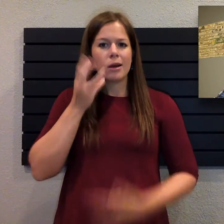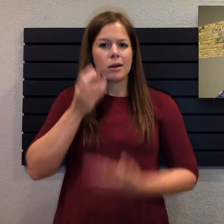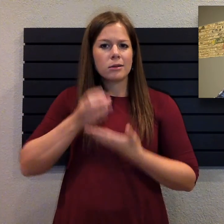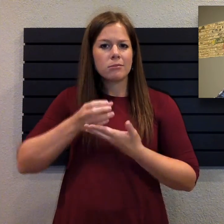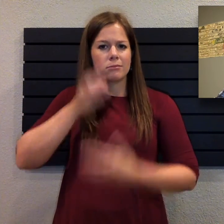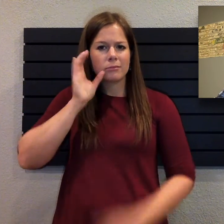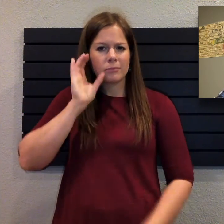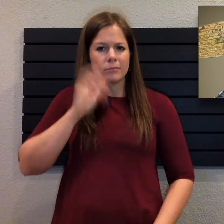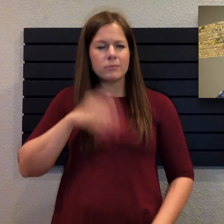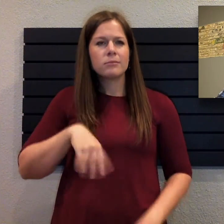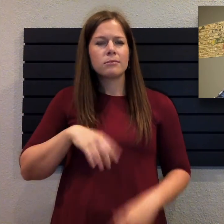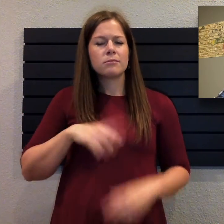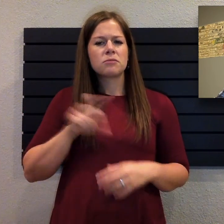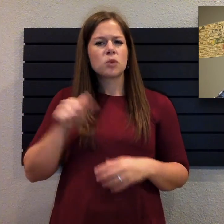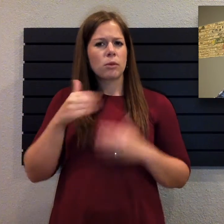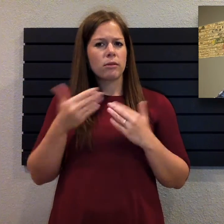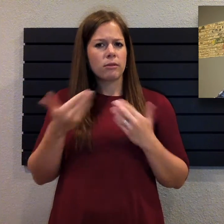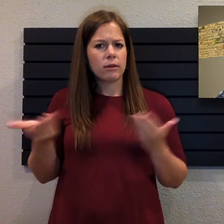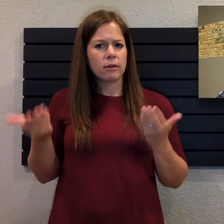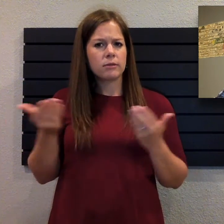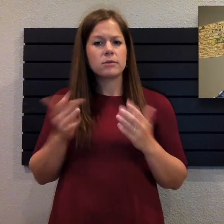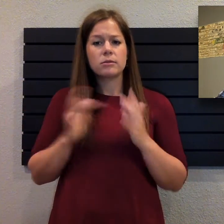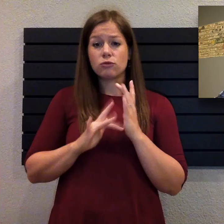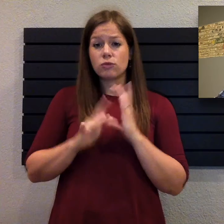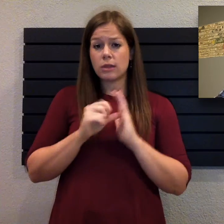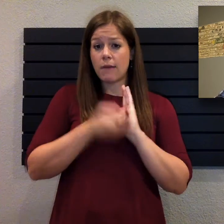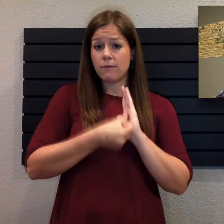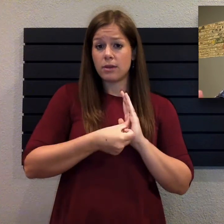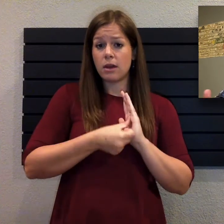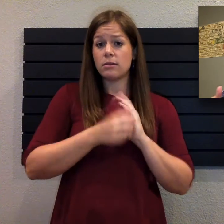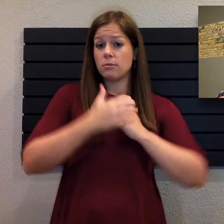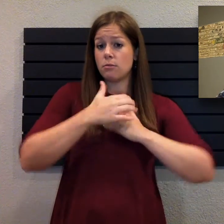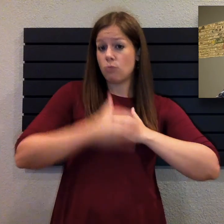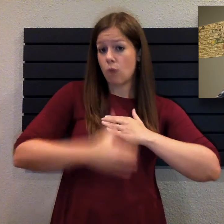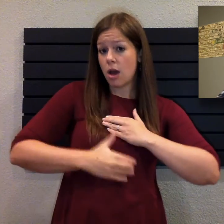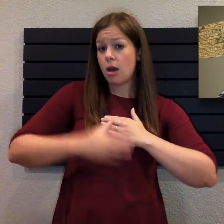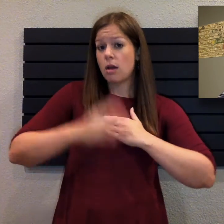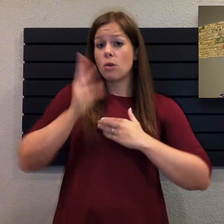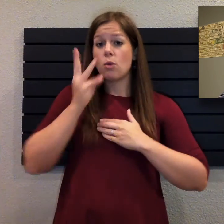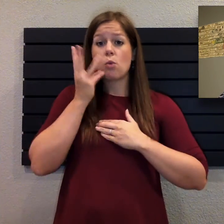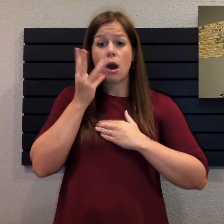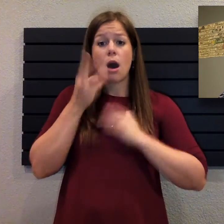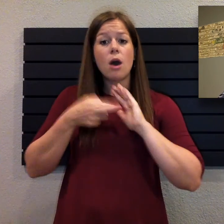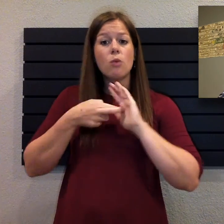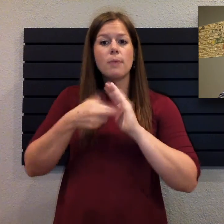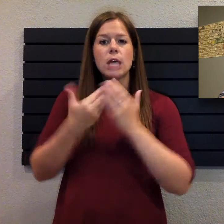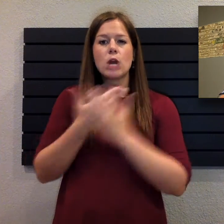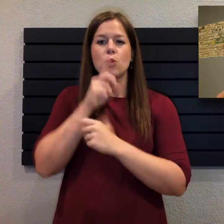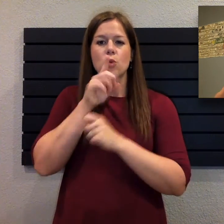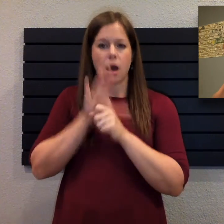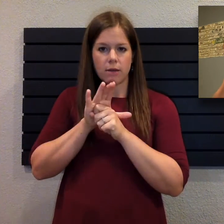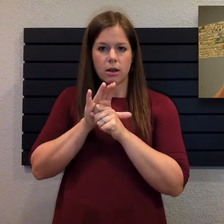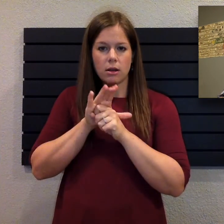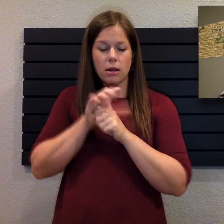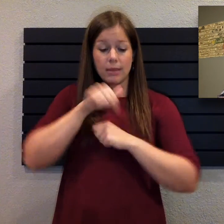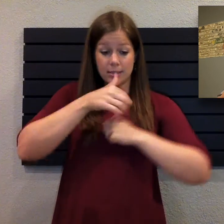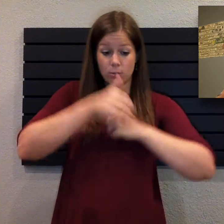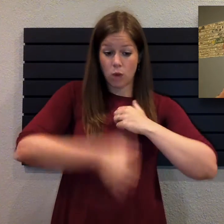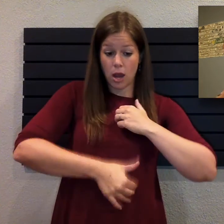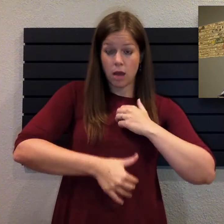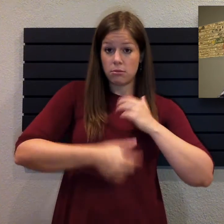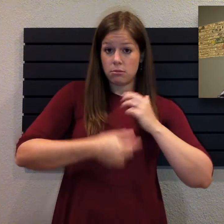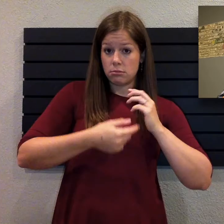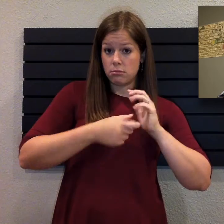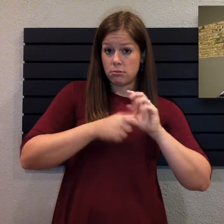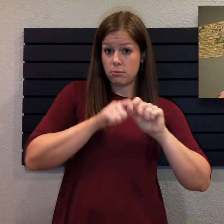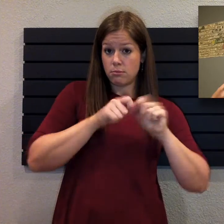of wine and other things with them. And he talks about the bread and the wine being the symbols of the new covenant. This cup,